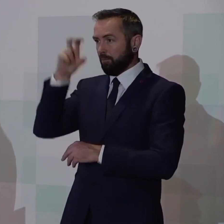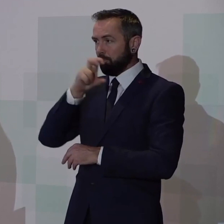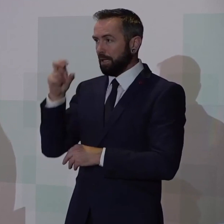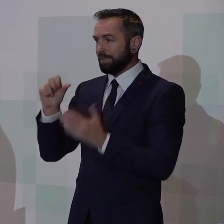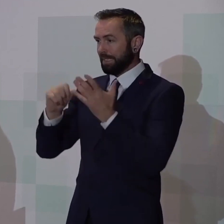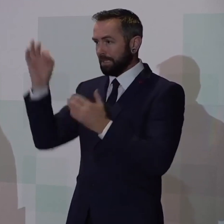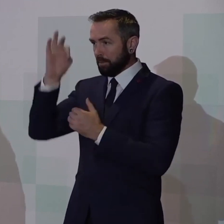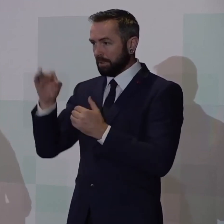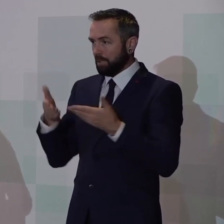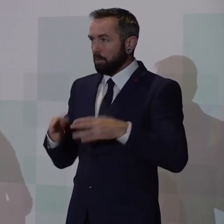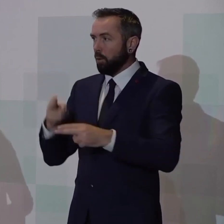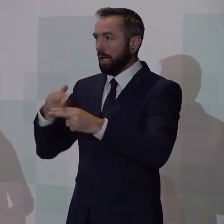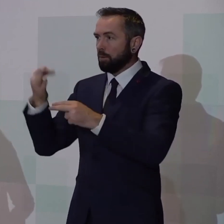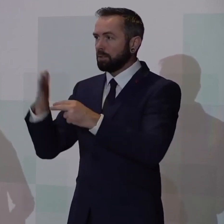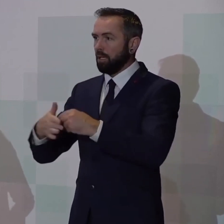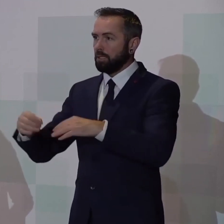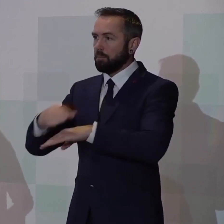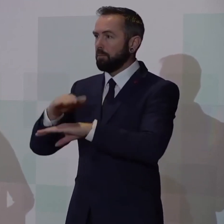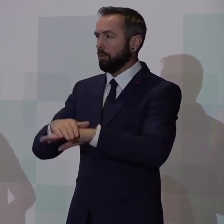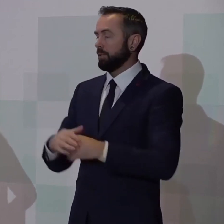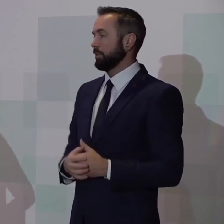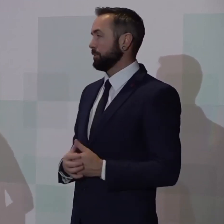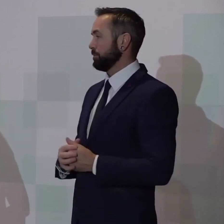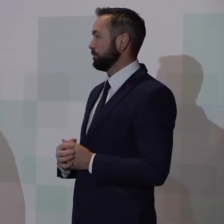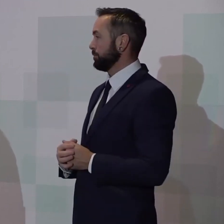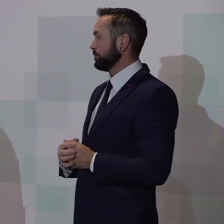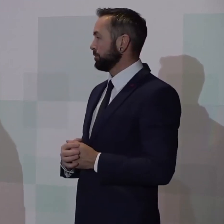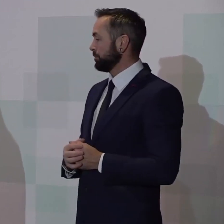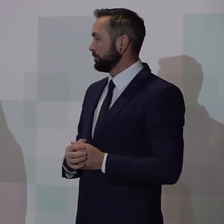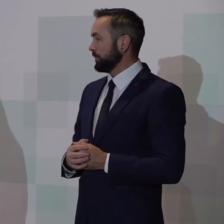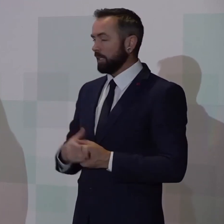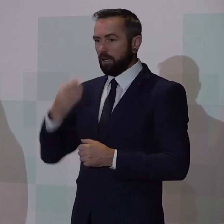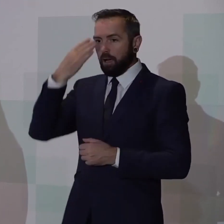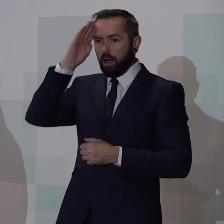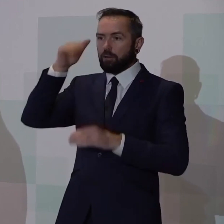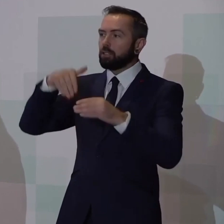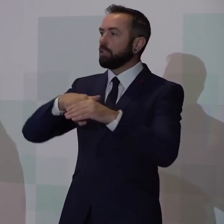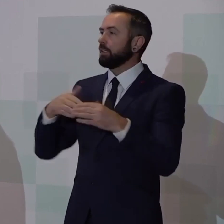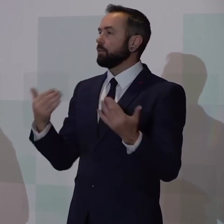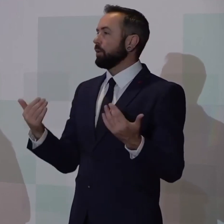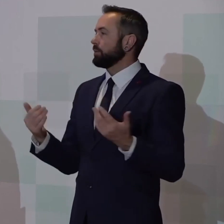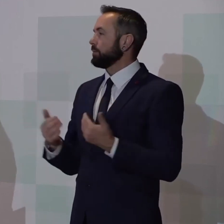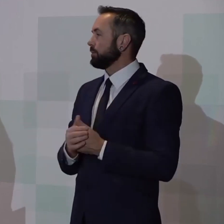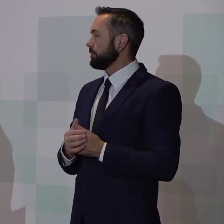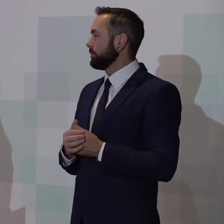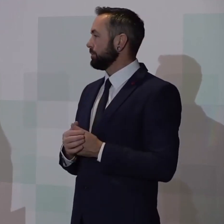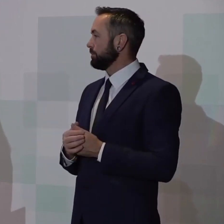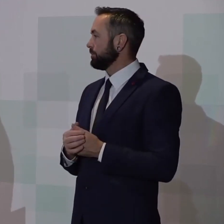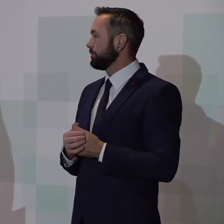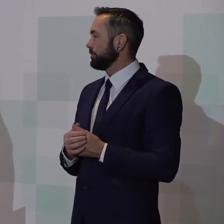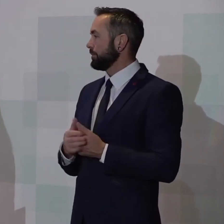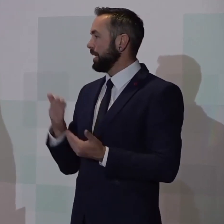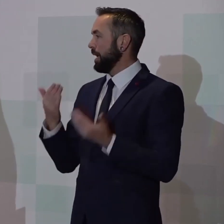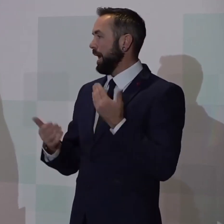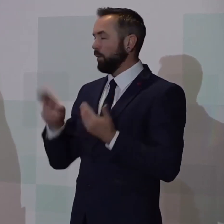the institution of marriage. So the Irish context then, I suppose, how